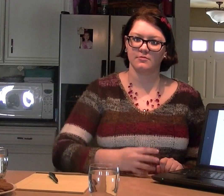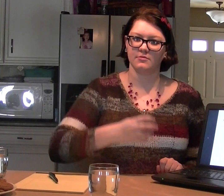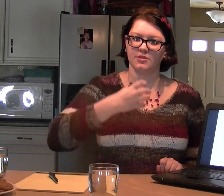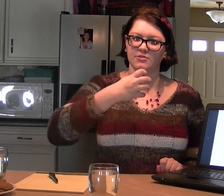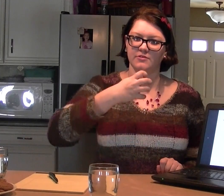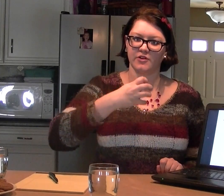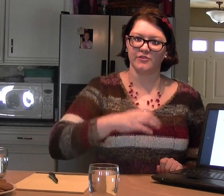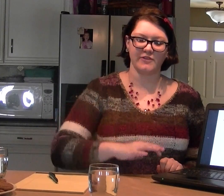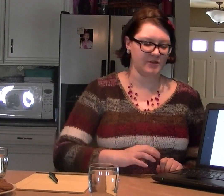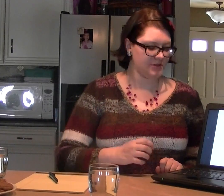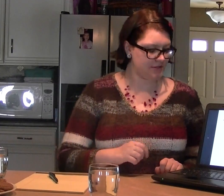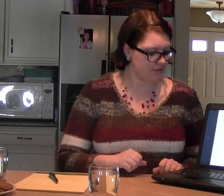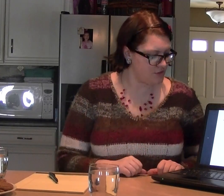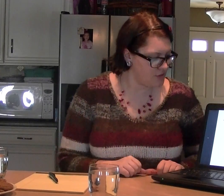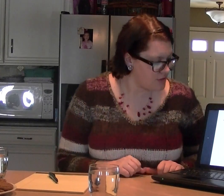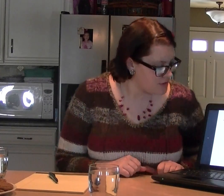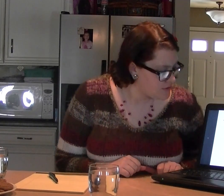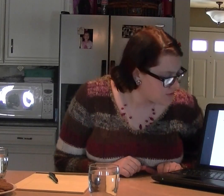you sort of curl the fingers.